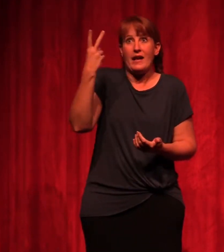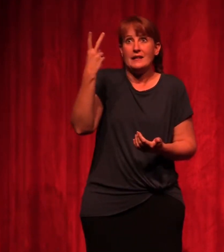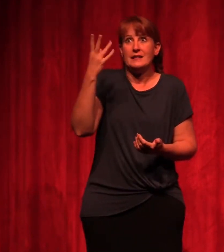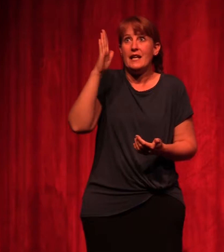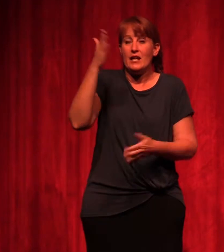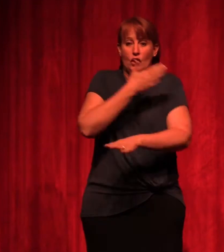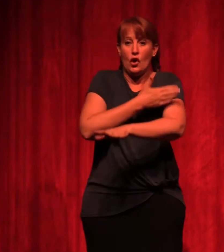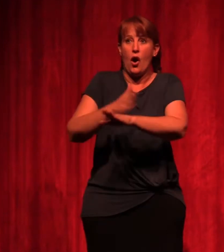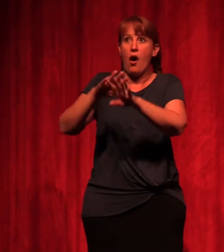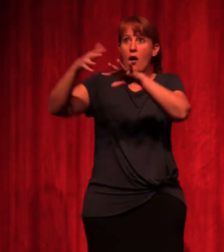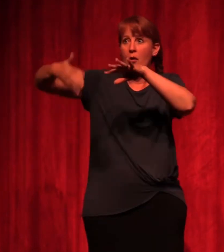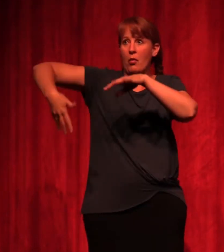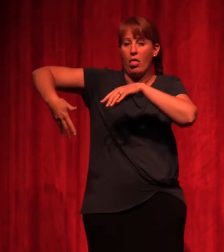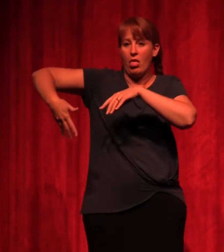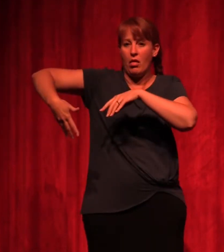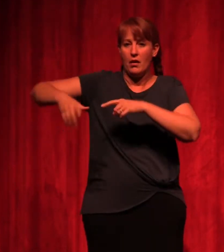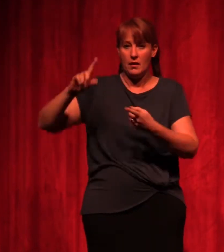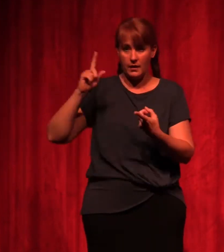her